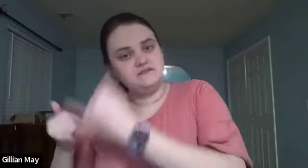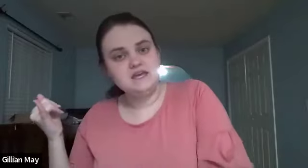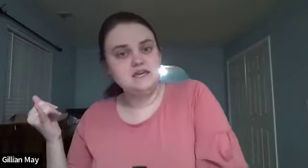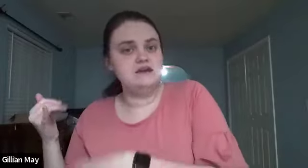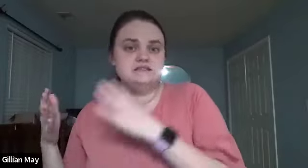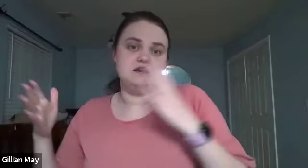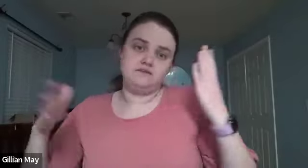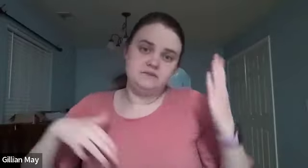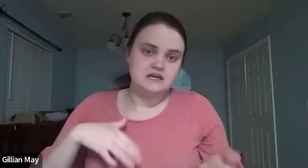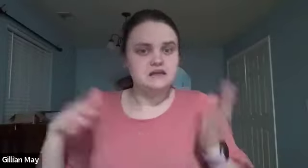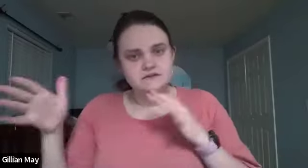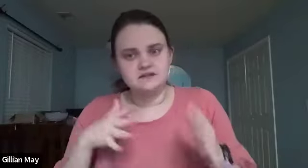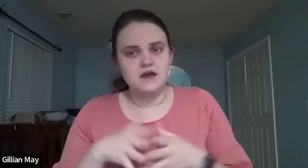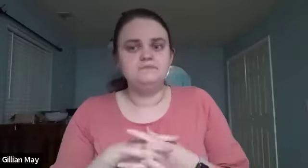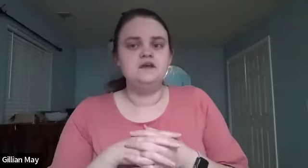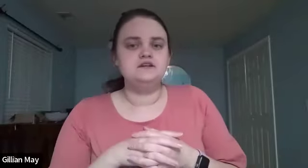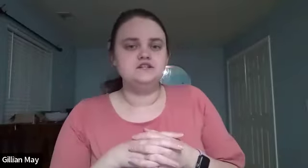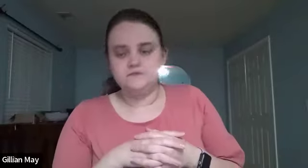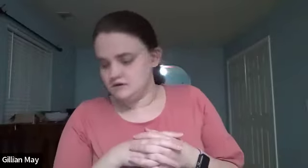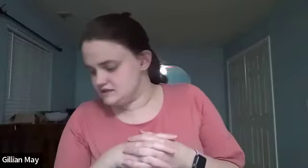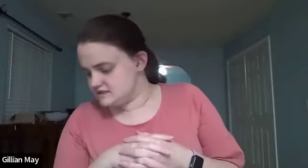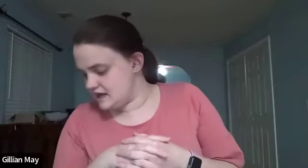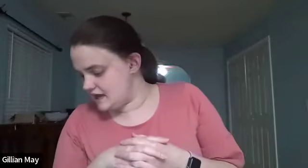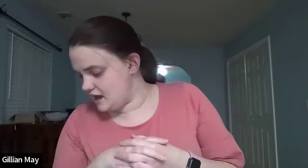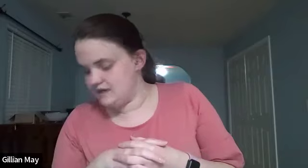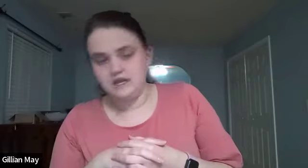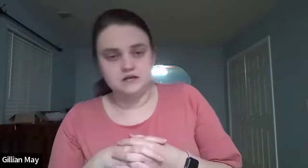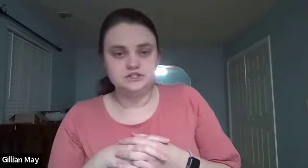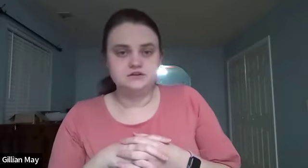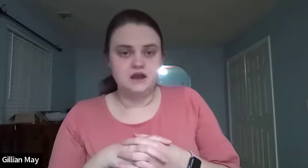the end instead of at the beginning, things like that. So, if you were going to say how many animals you'd have,